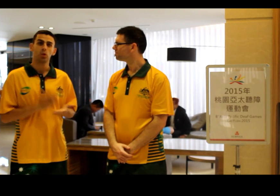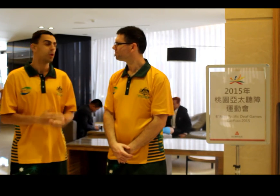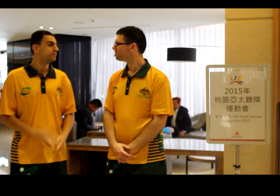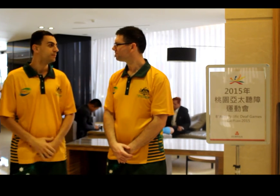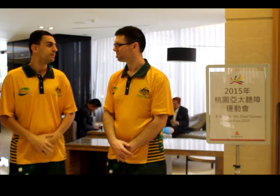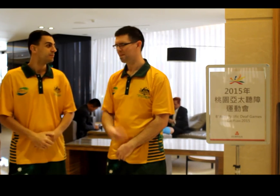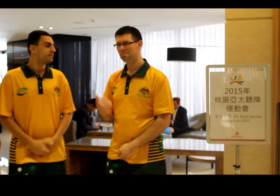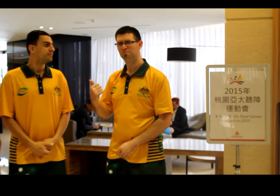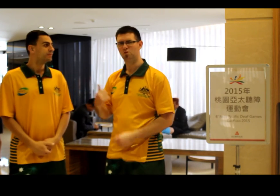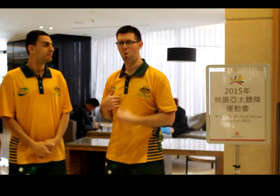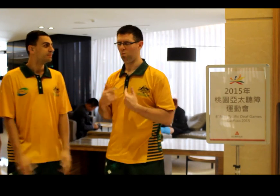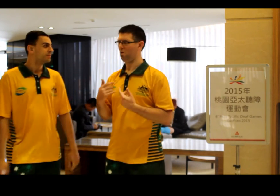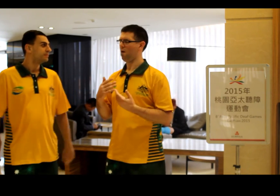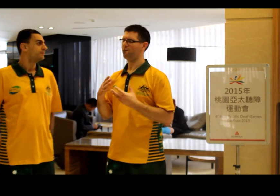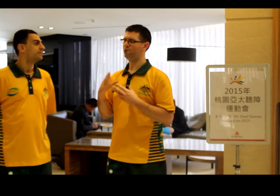it's been a fantastic experience for sure.